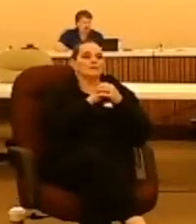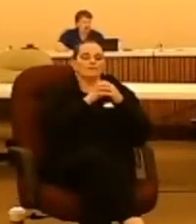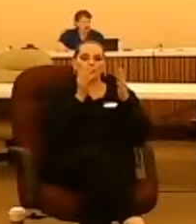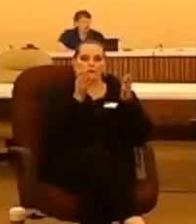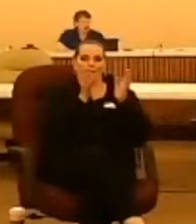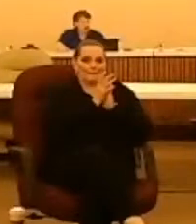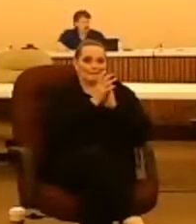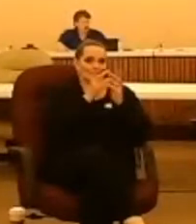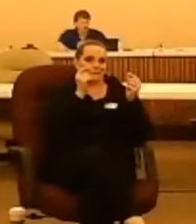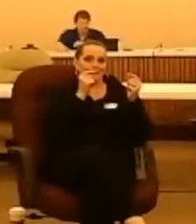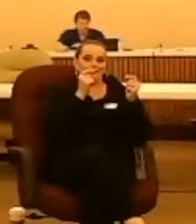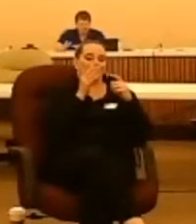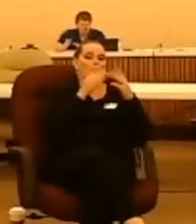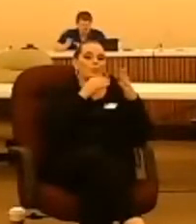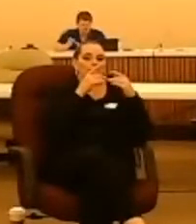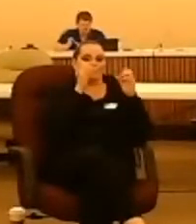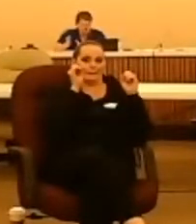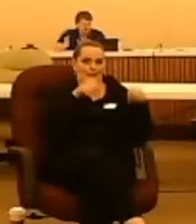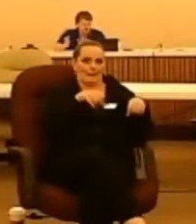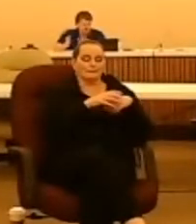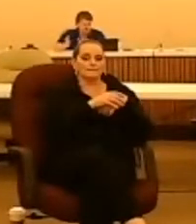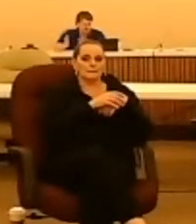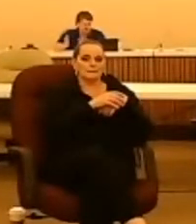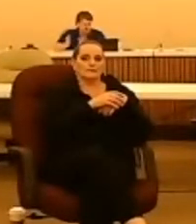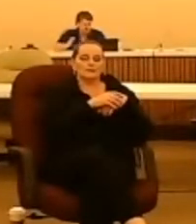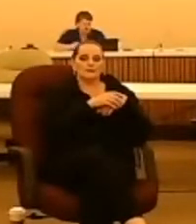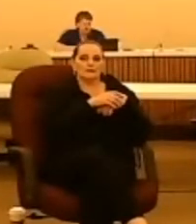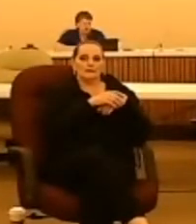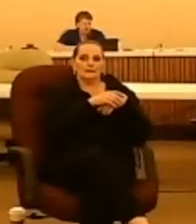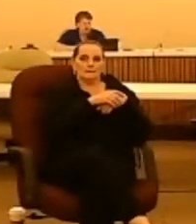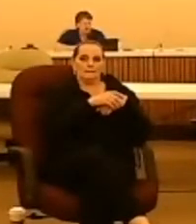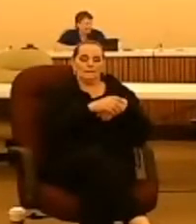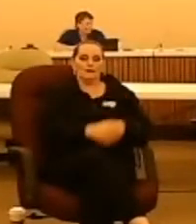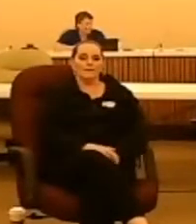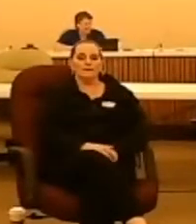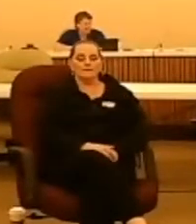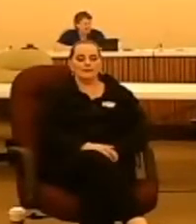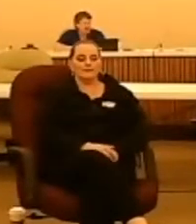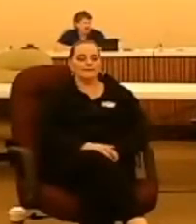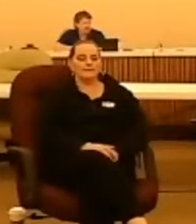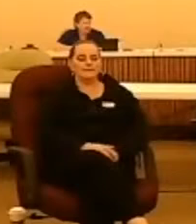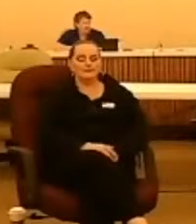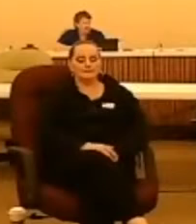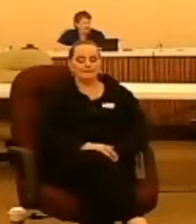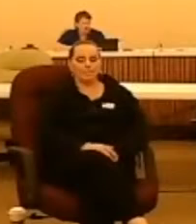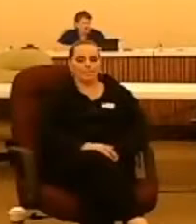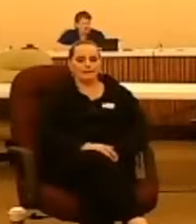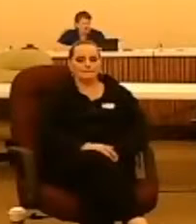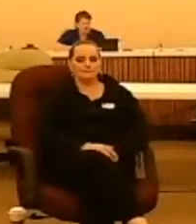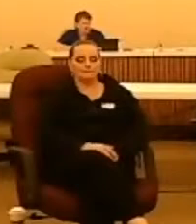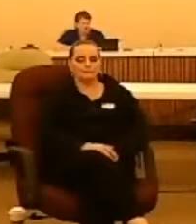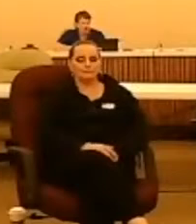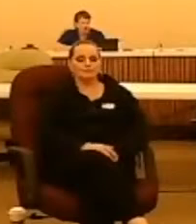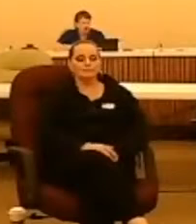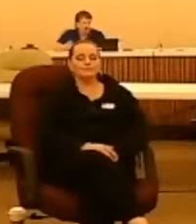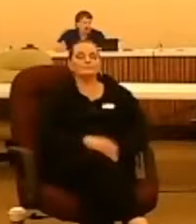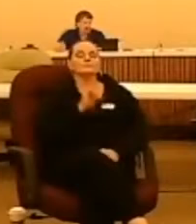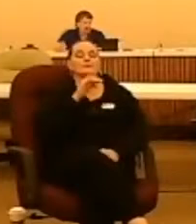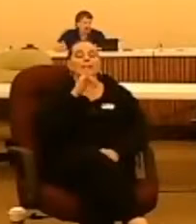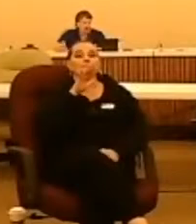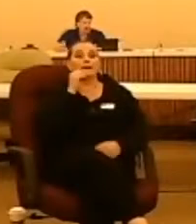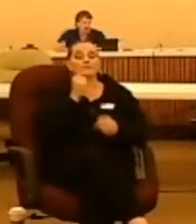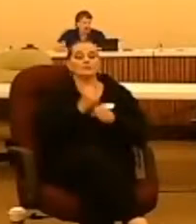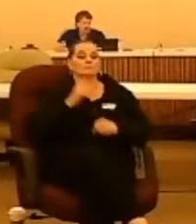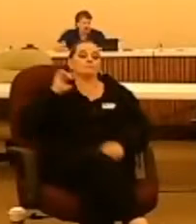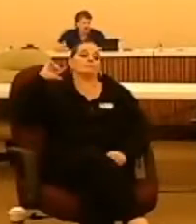do it whenever they can, which they've committed to doing it. I just, if 5 years down the